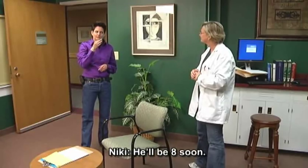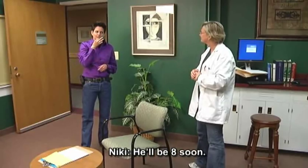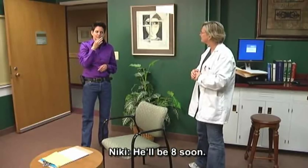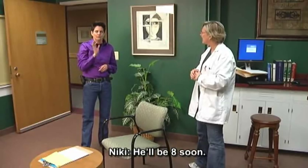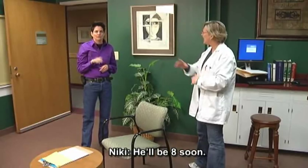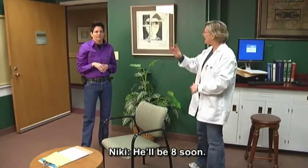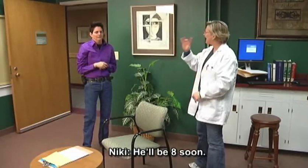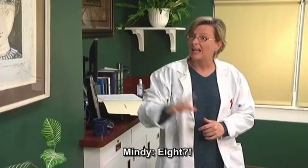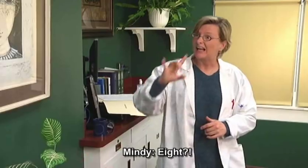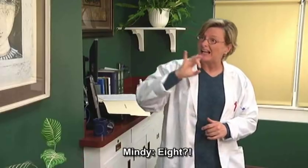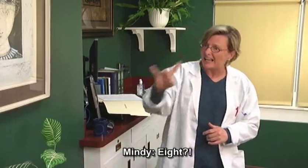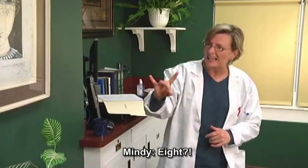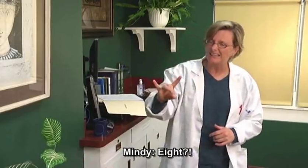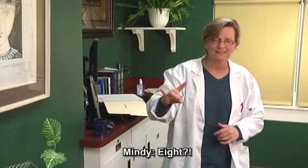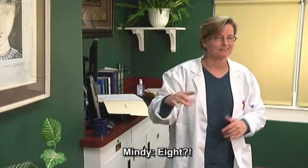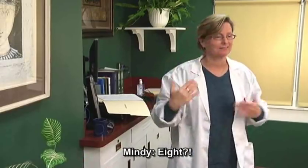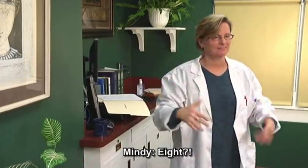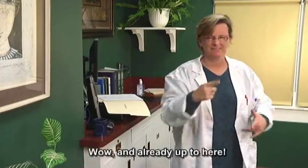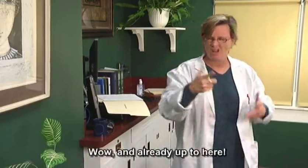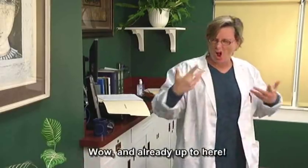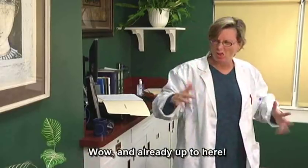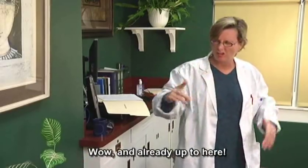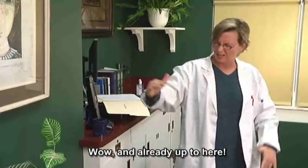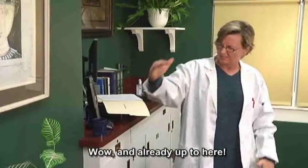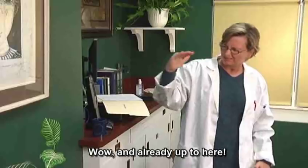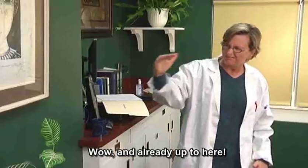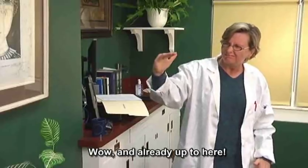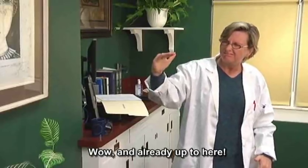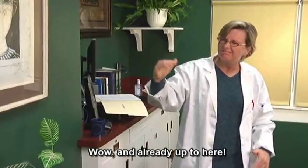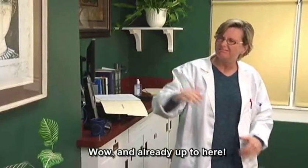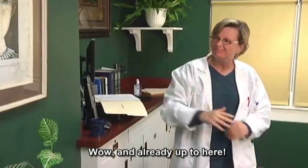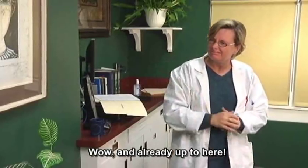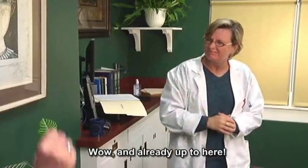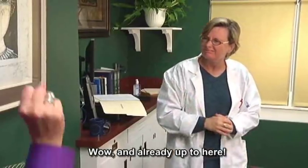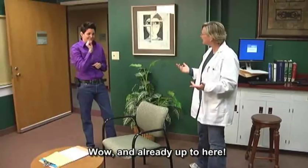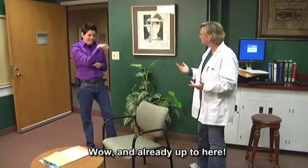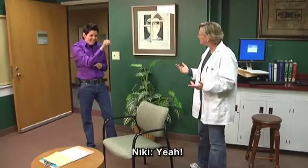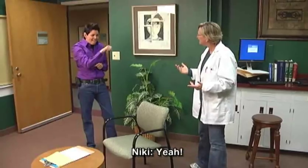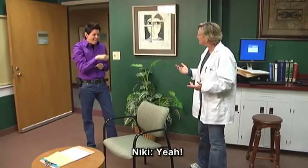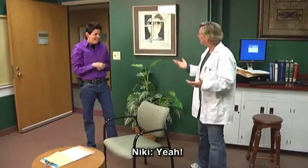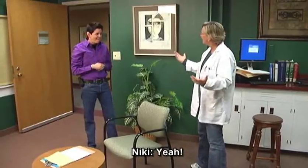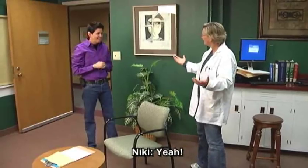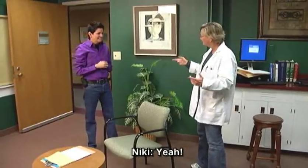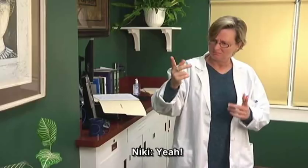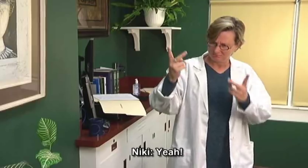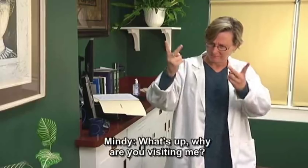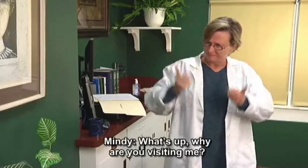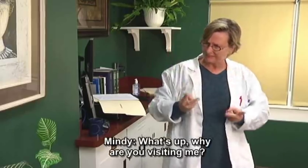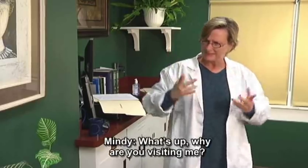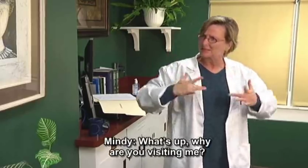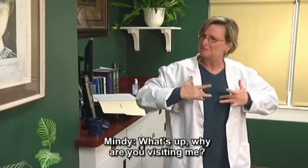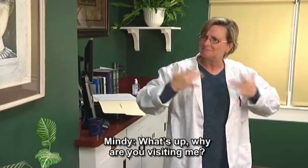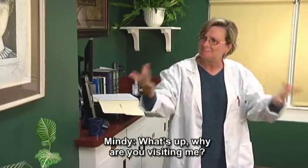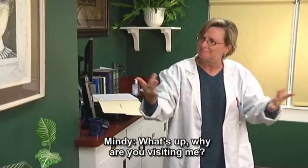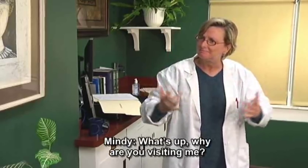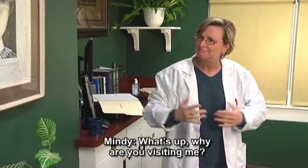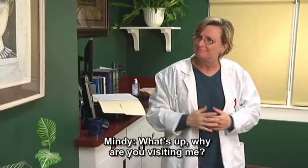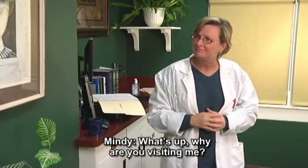soon eight wow and already up to here yeah now what's up uh why are you visiting me